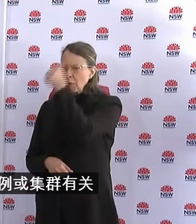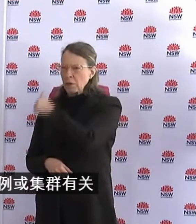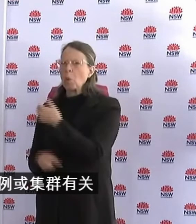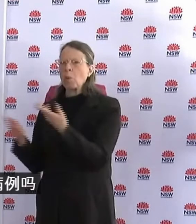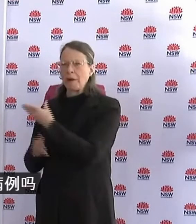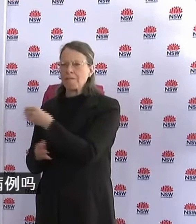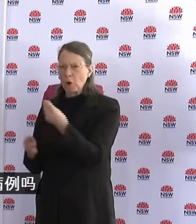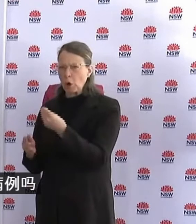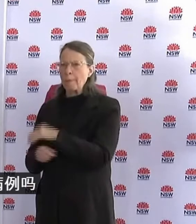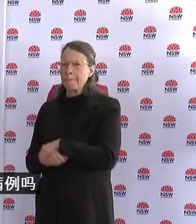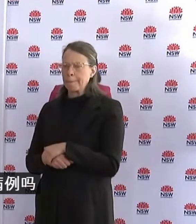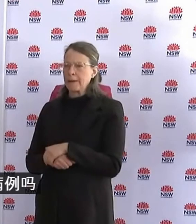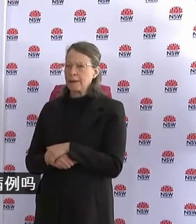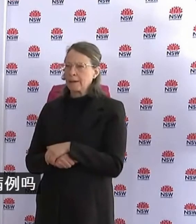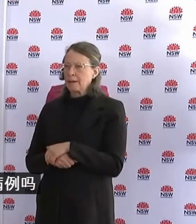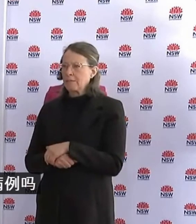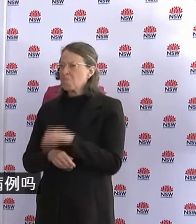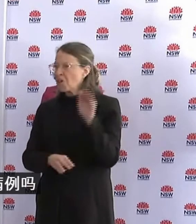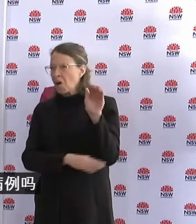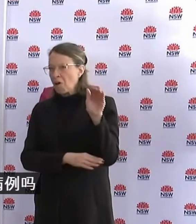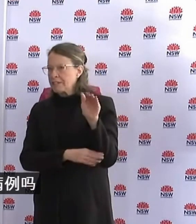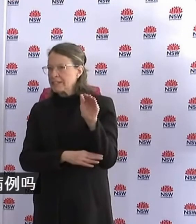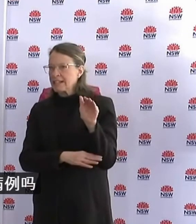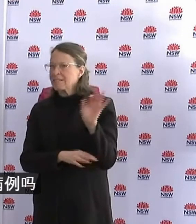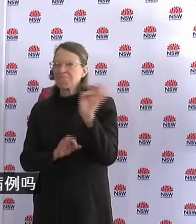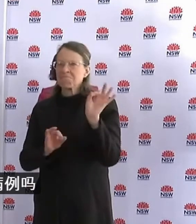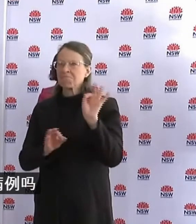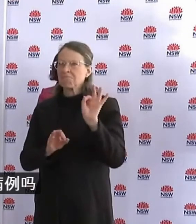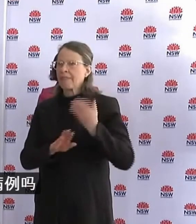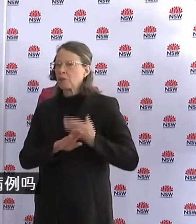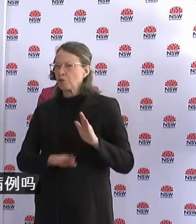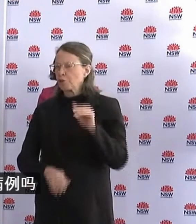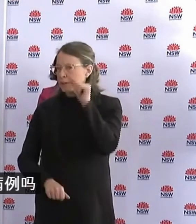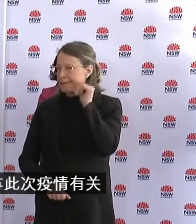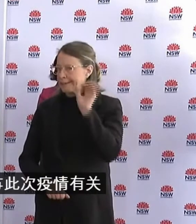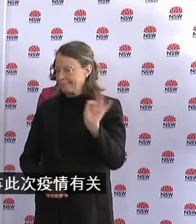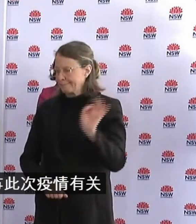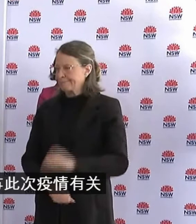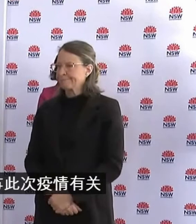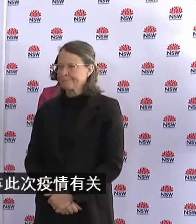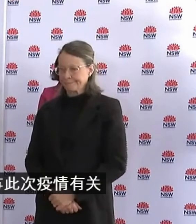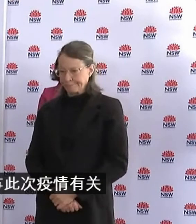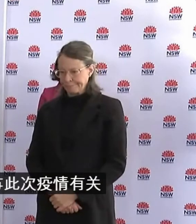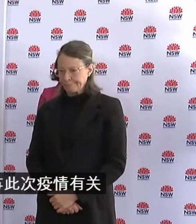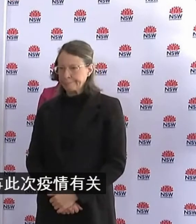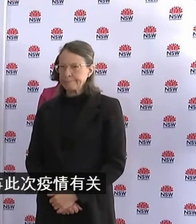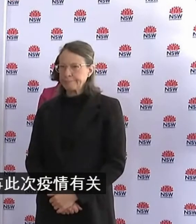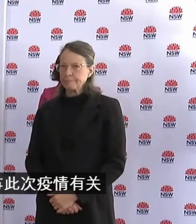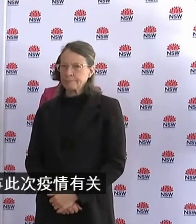clusters. There were no new overseas acquired cases yesterday. There have been now